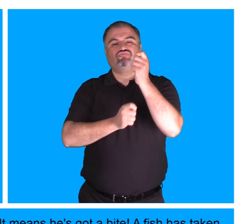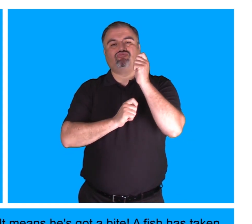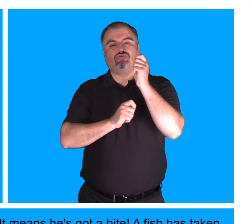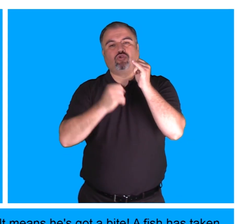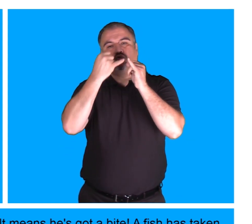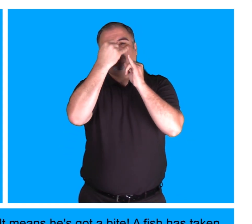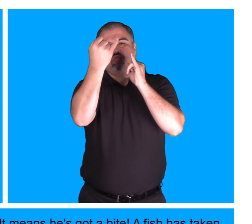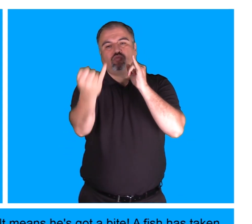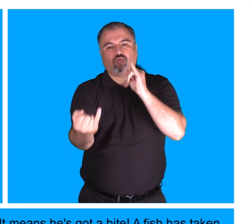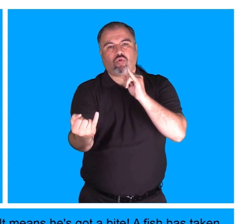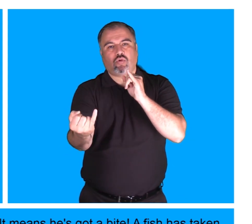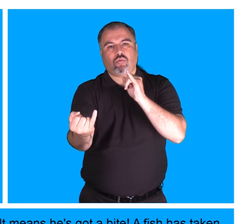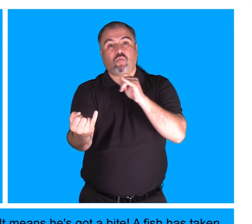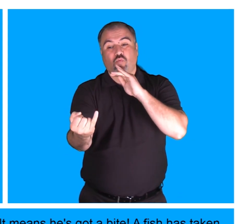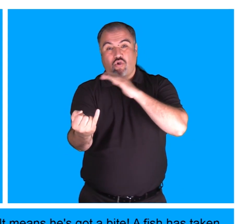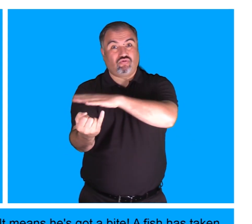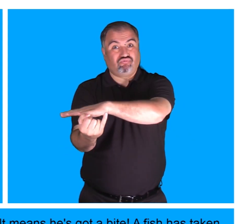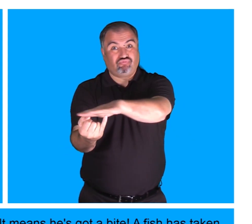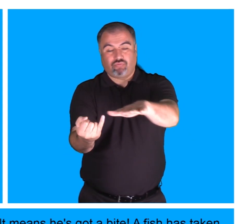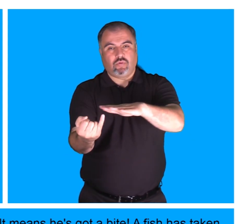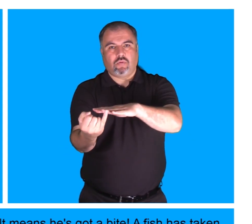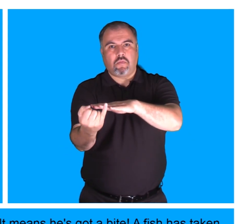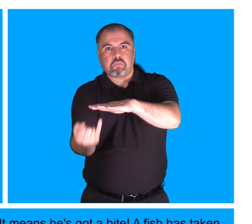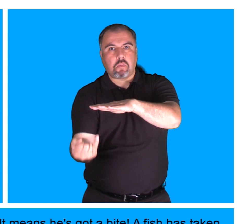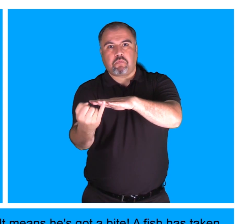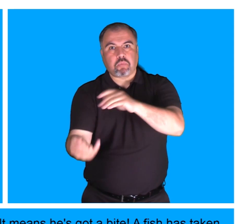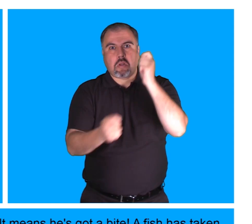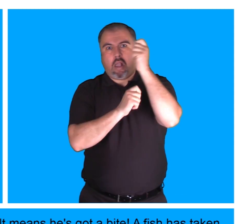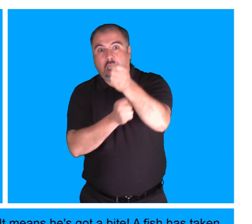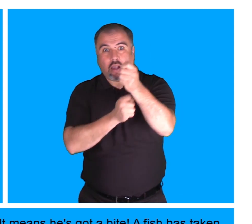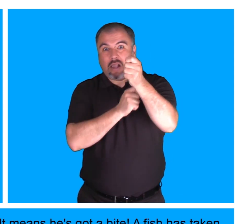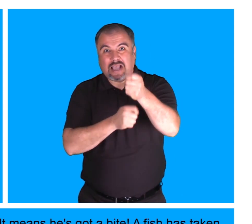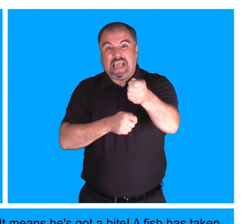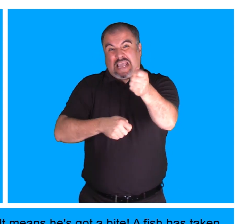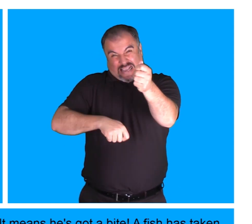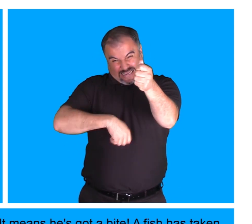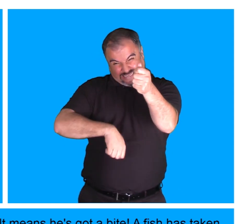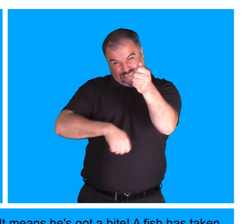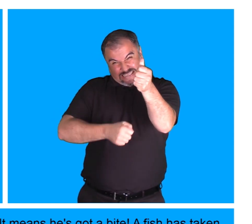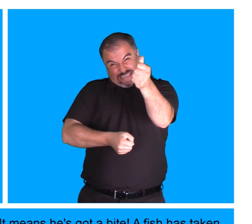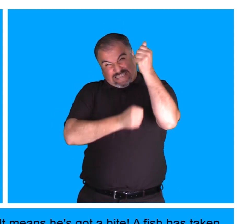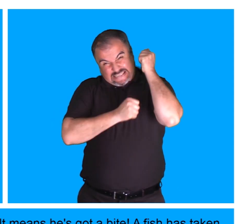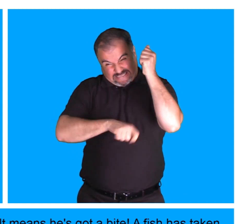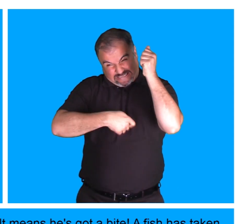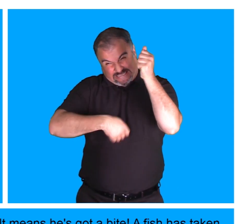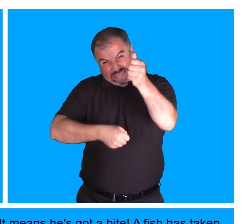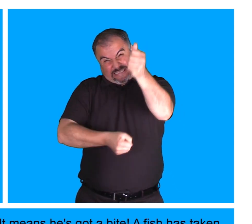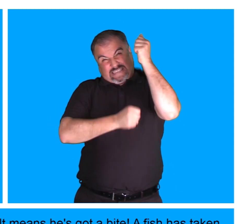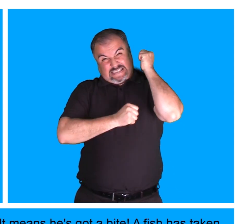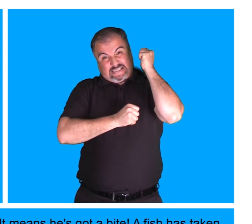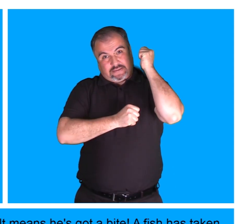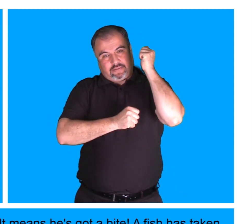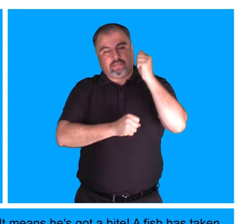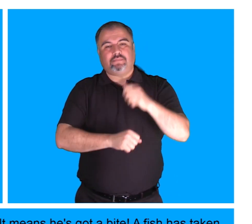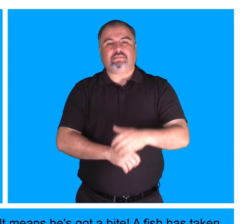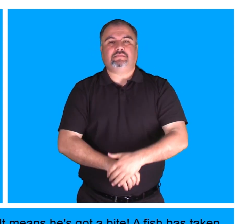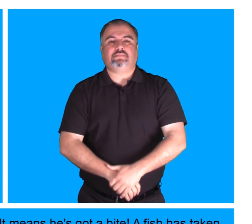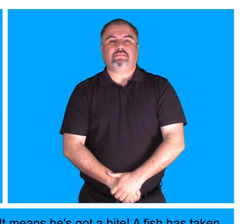The fisherman has his line in the water. When he feels a tug, he reels in the line.